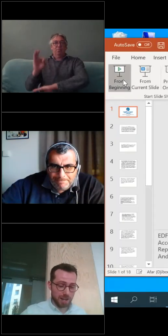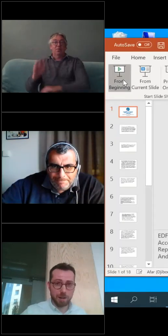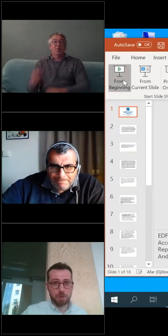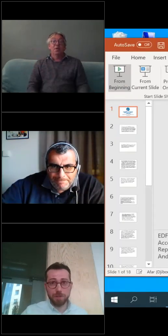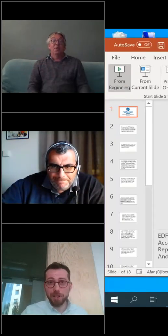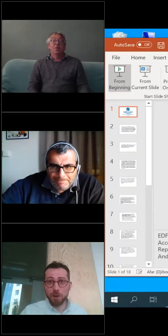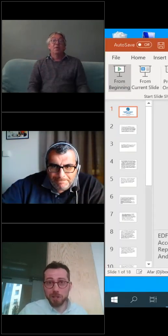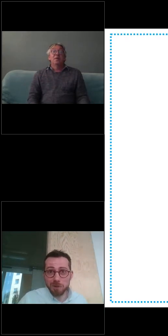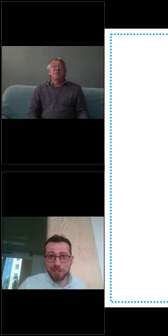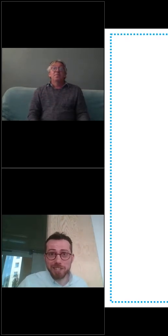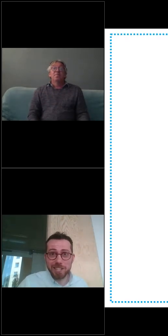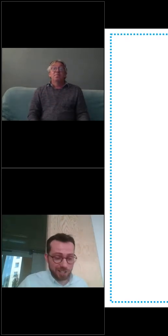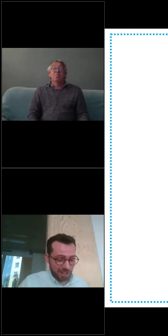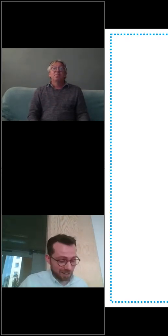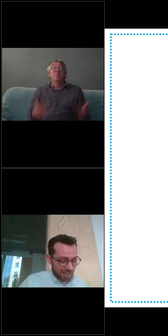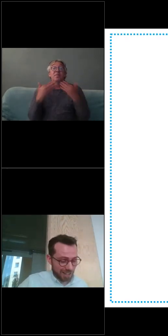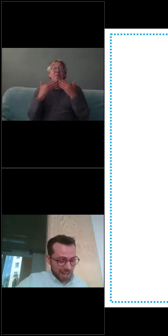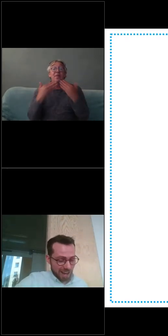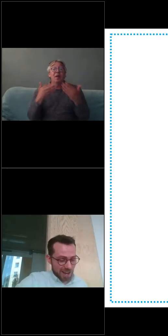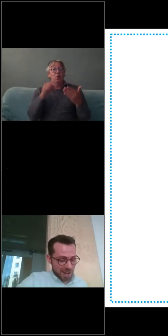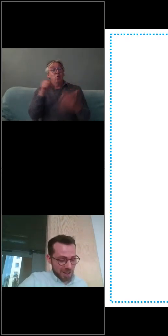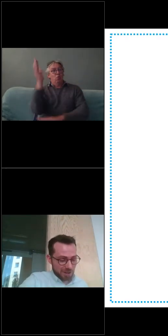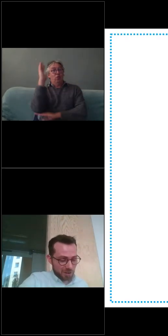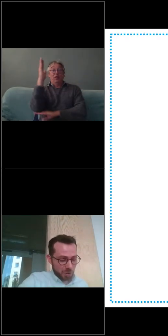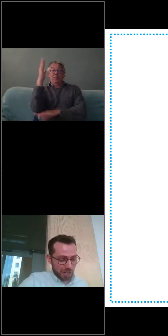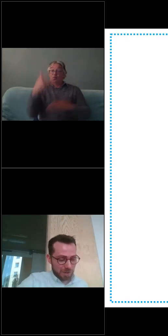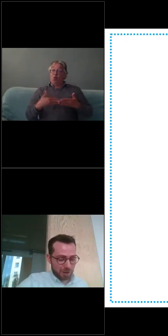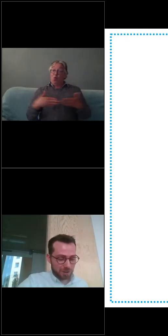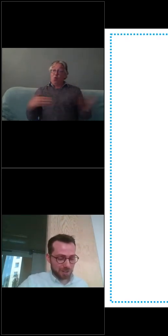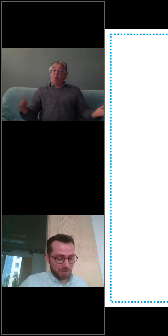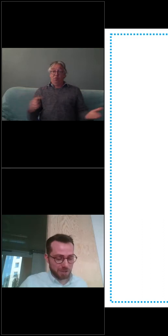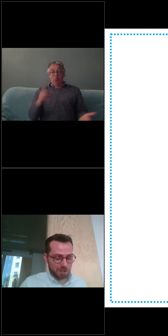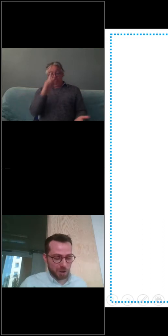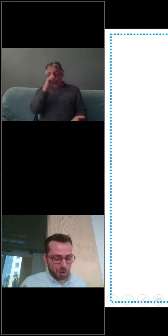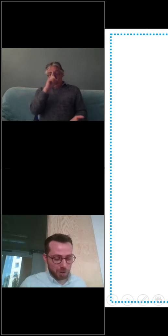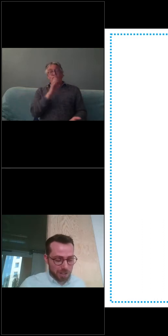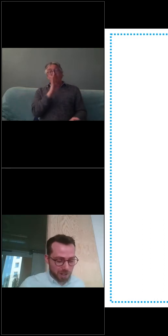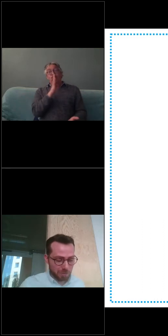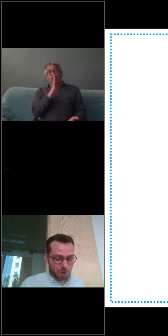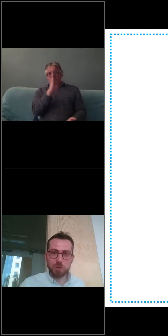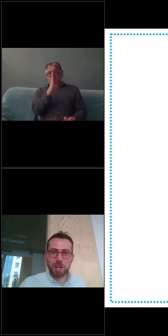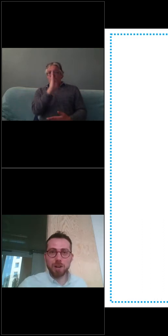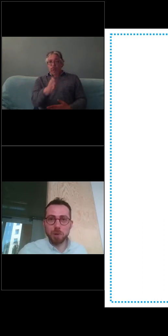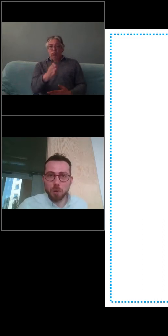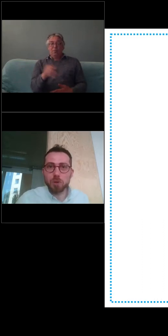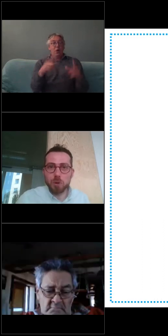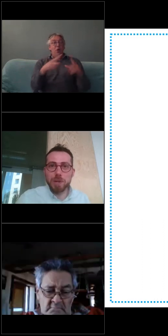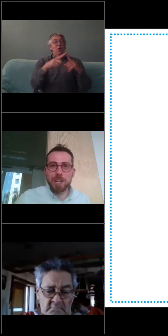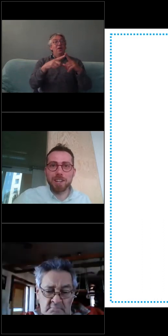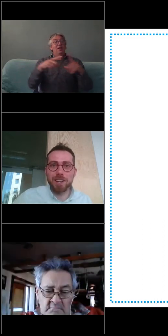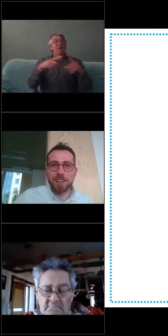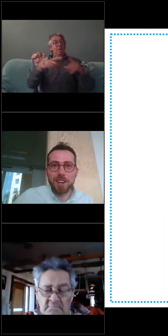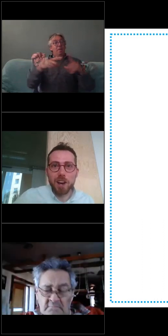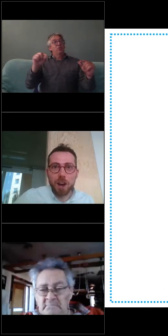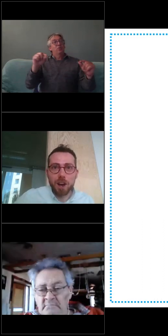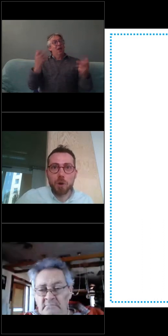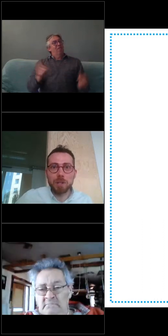presentation. It was a very honest presentation, I think, talking about Cyprus's holistic approach, but also